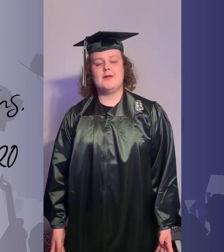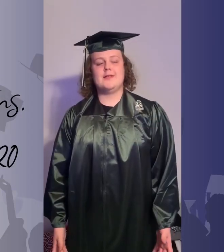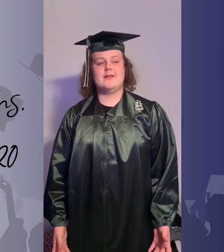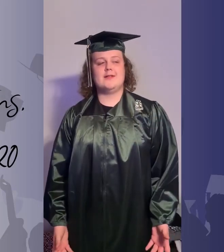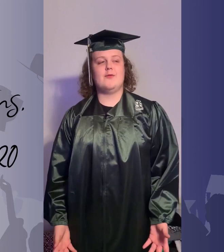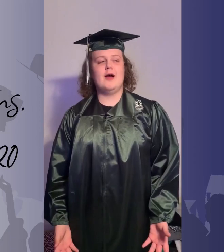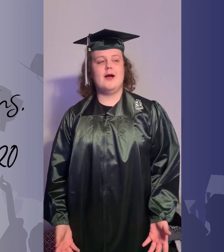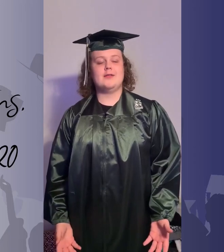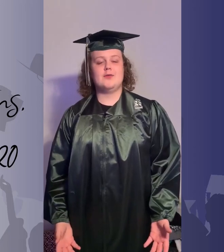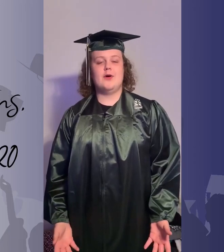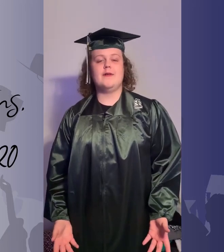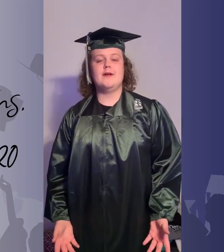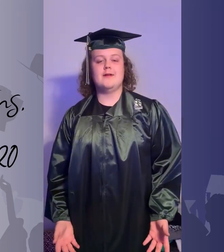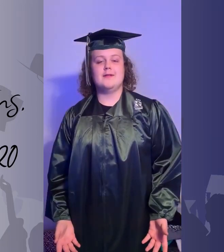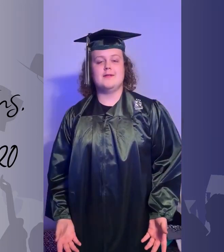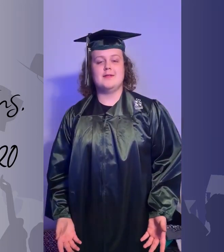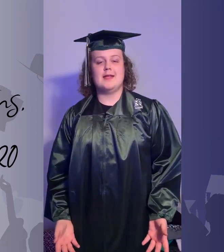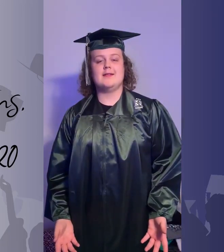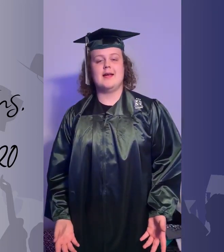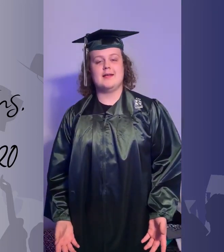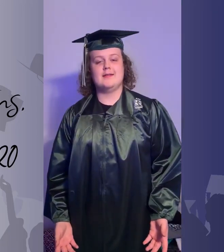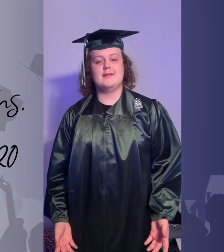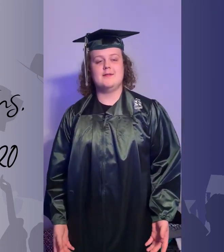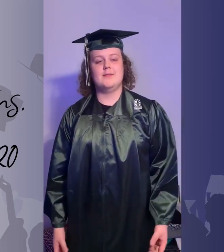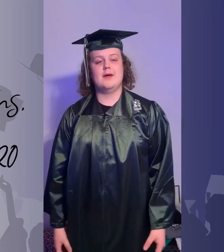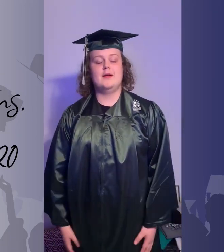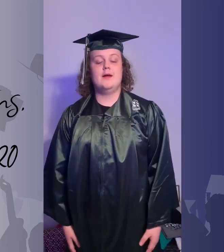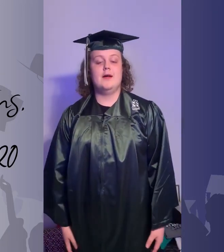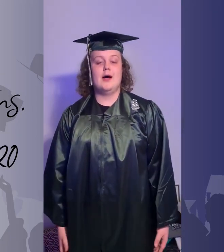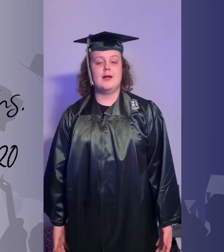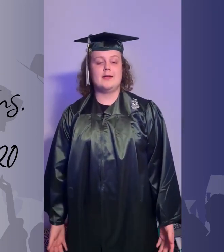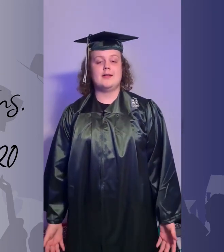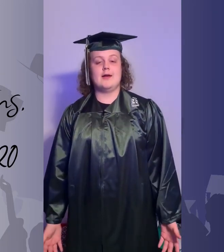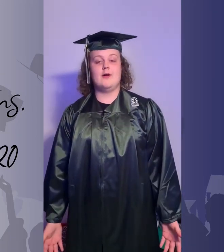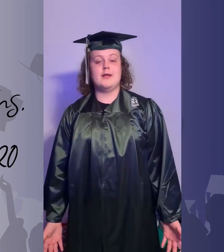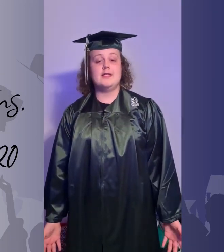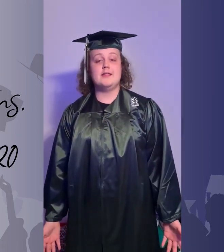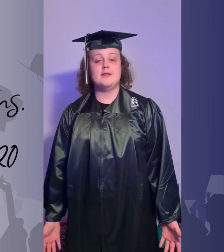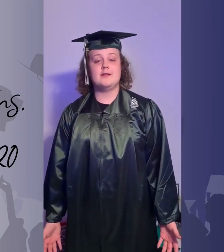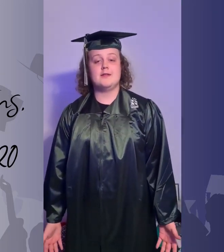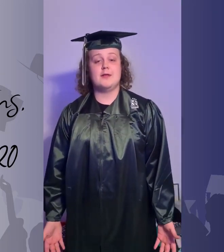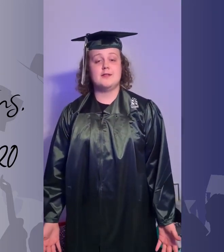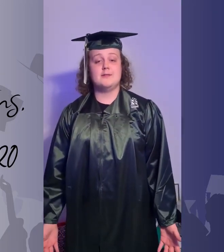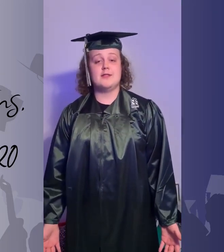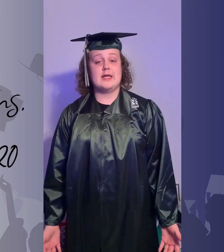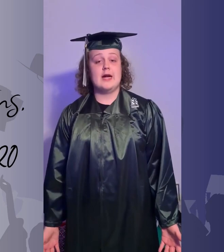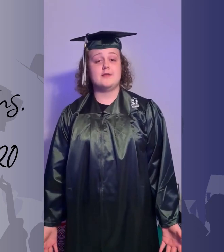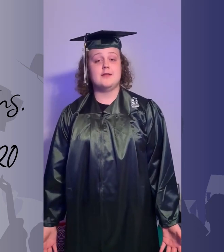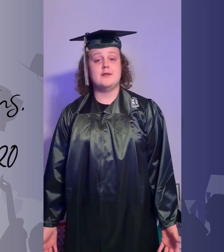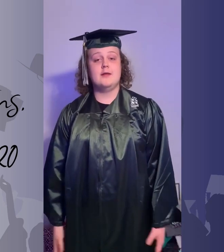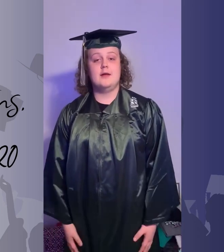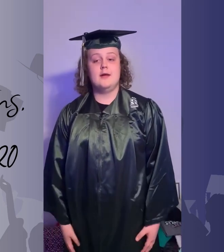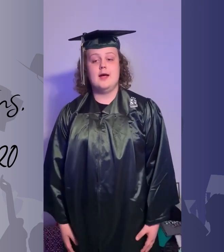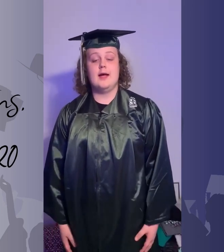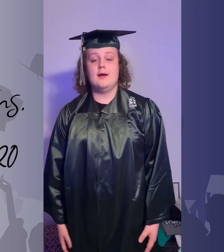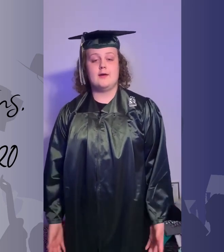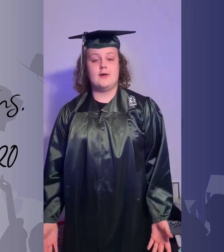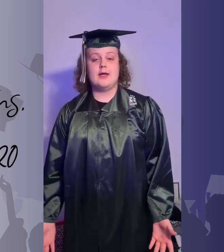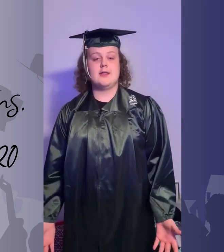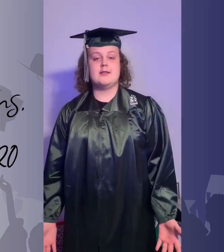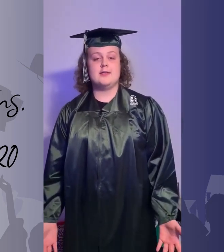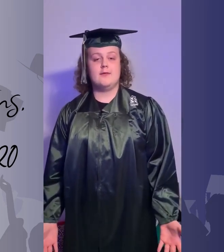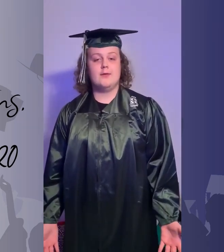It's hard to summarize 12 years in 10 seconds, but I'd like to thank all my teachers, especially Mr. Garrison,